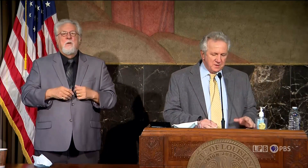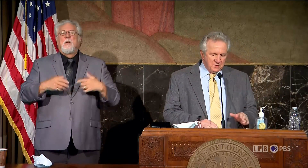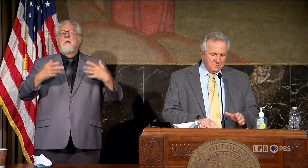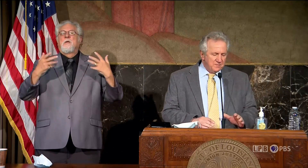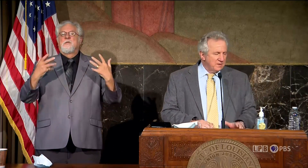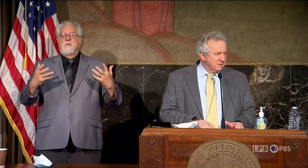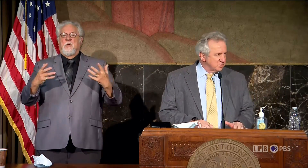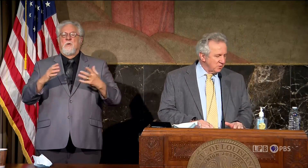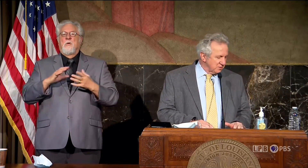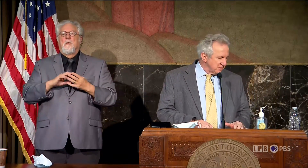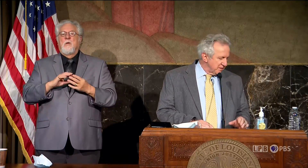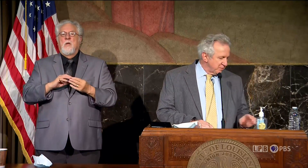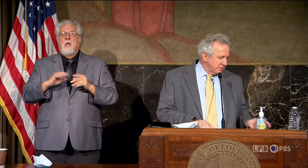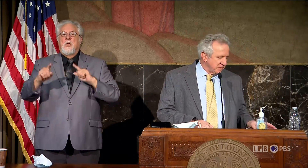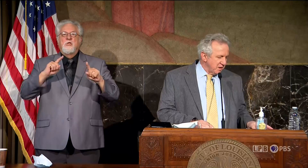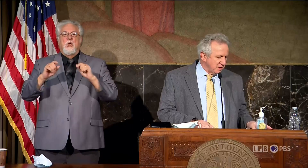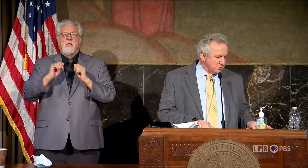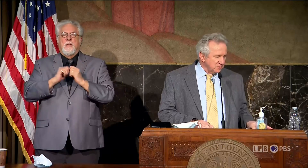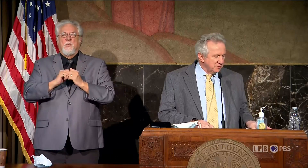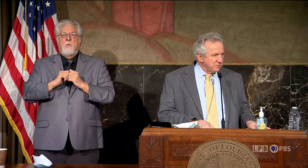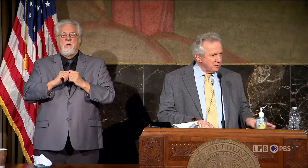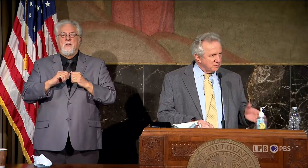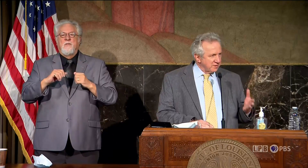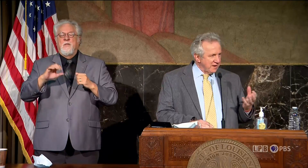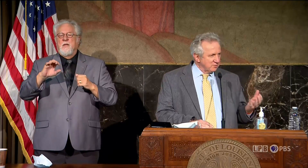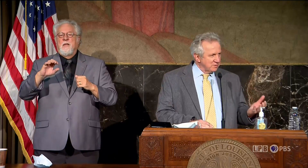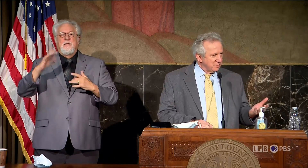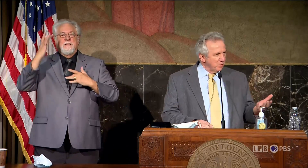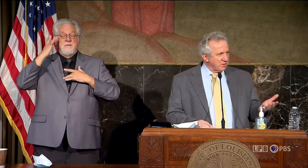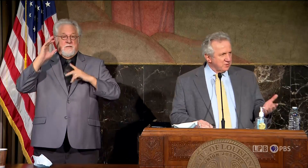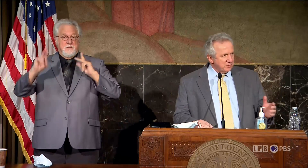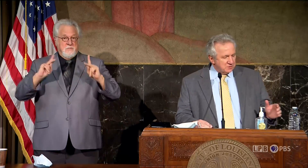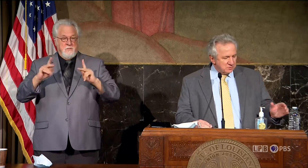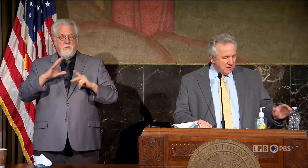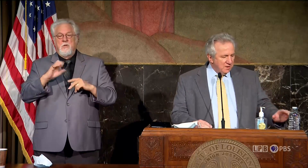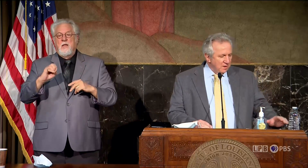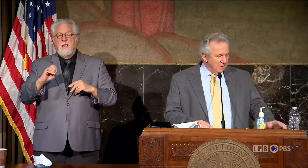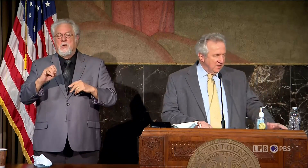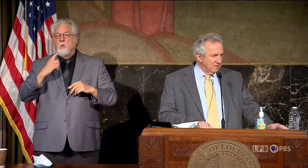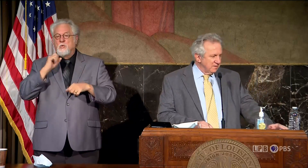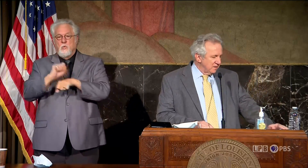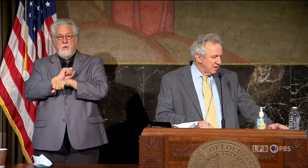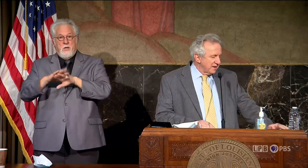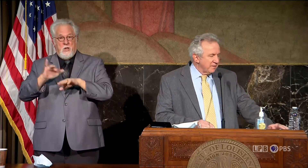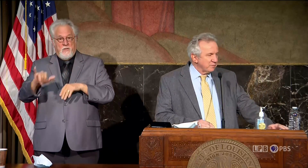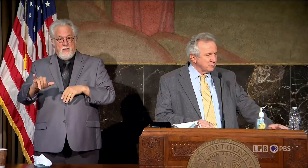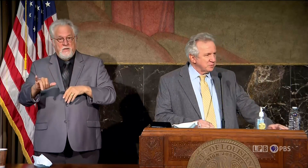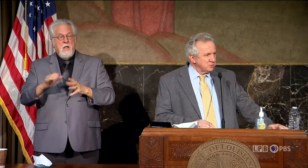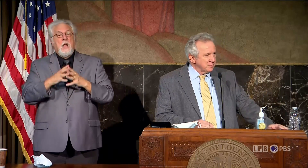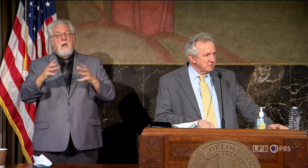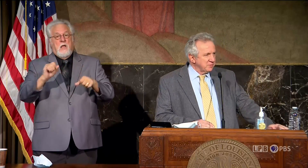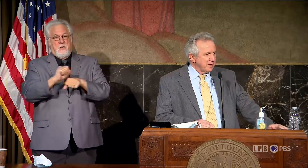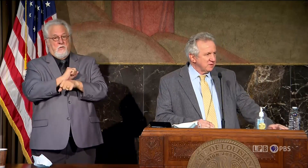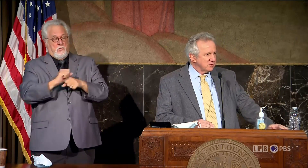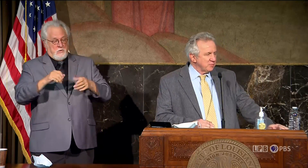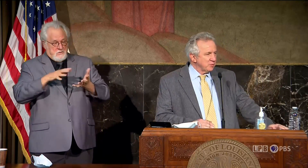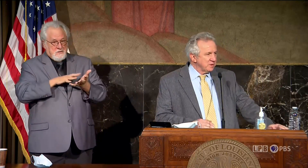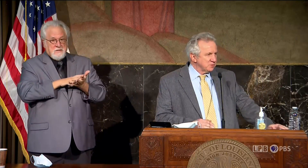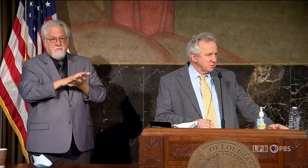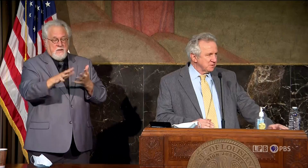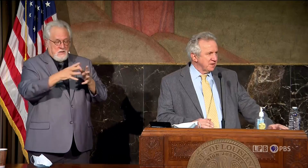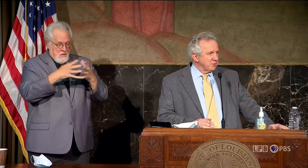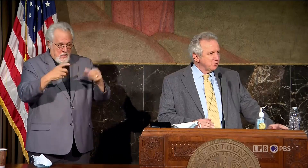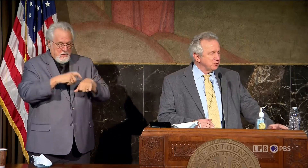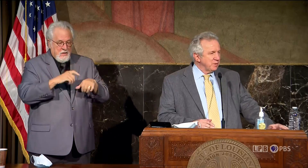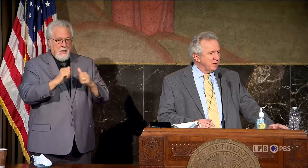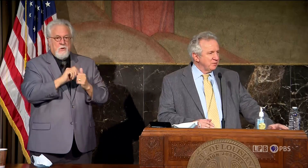So in talking to the epidemiologists and the folks that are actually working on this, a lot of effort's been spent the past couple of